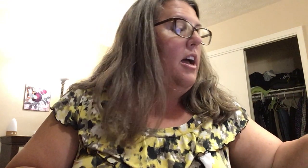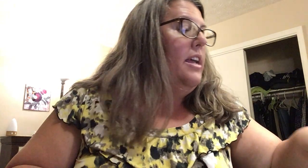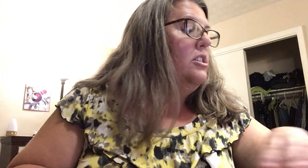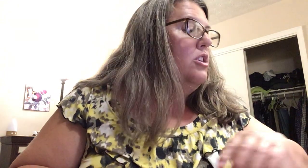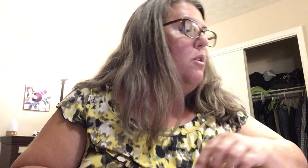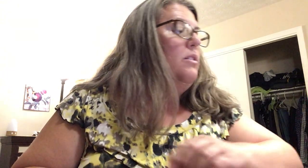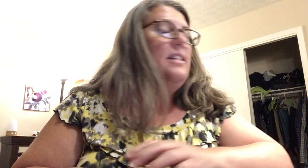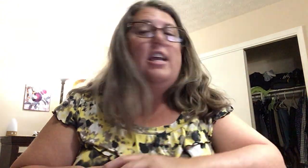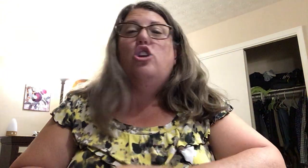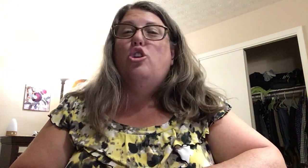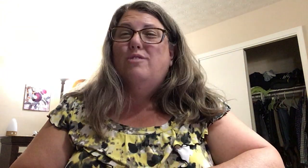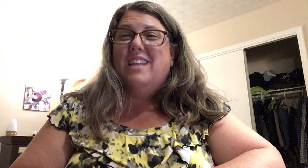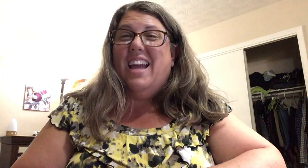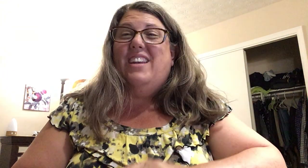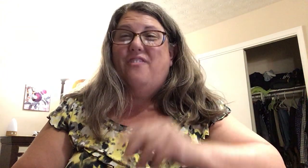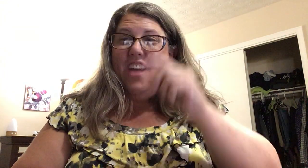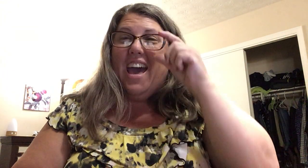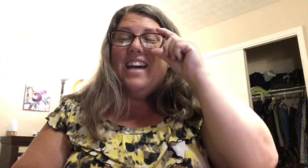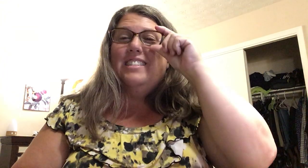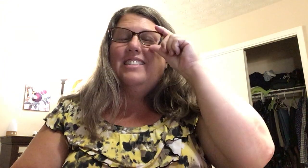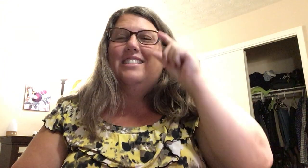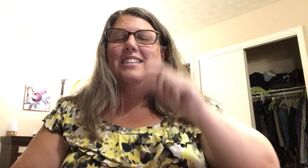Alright, so it's like you sign fast.